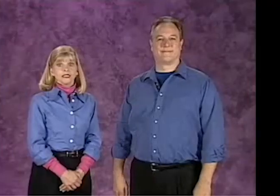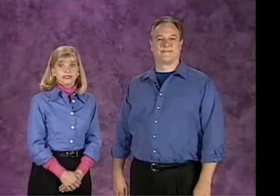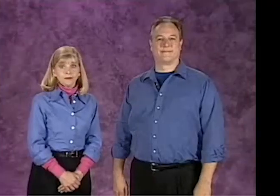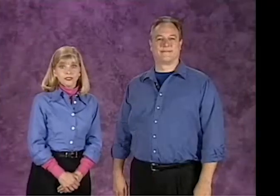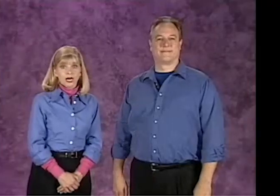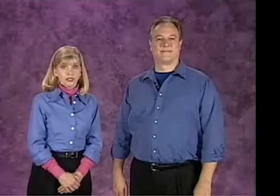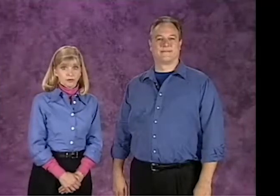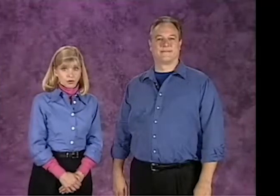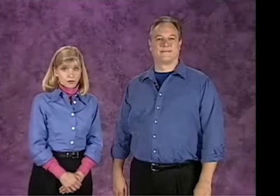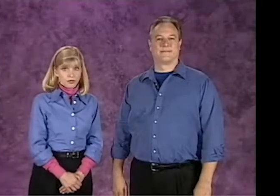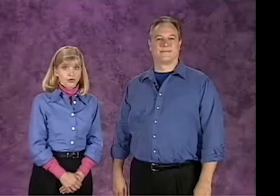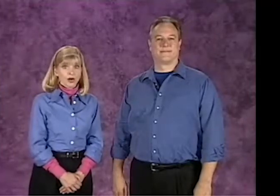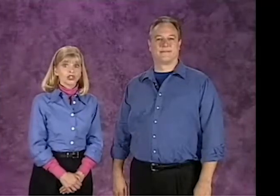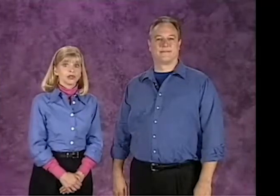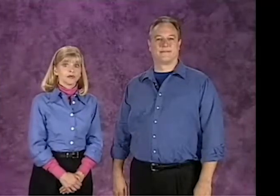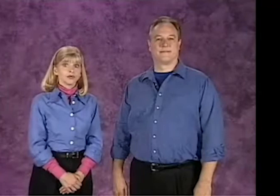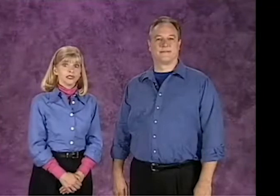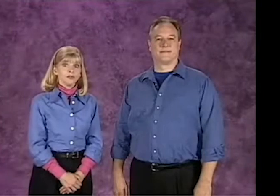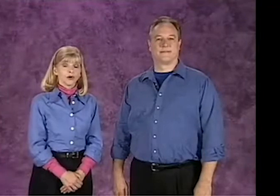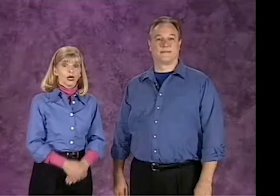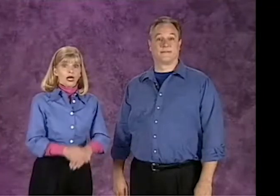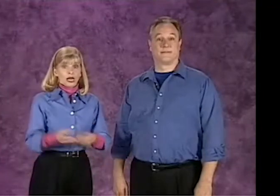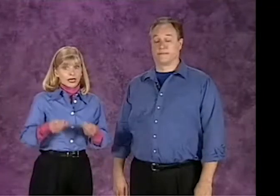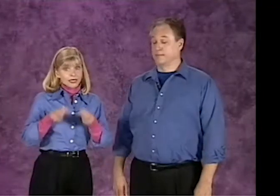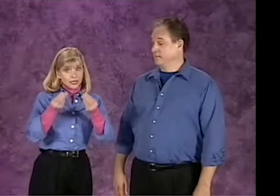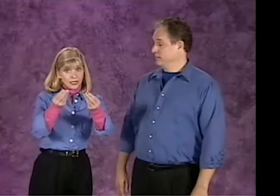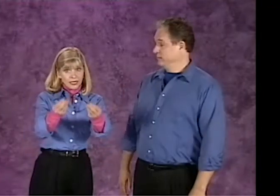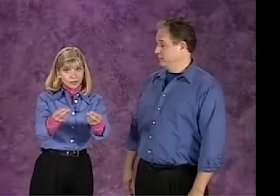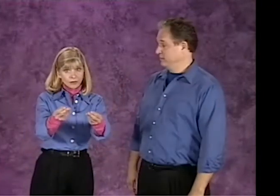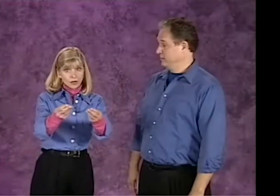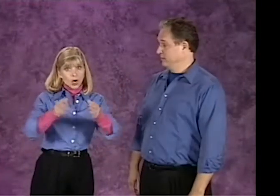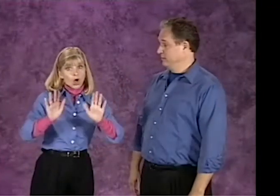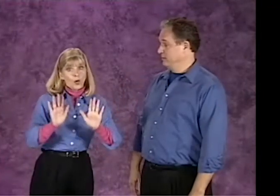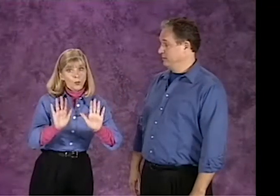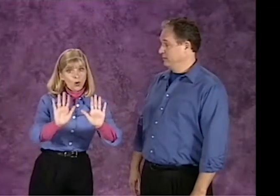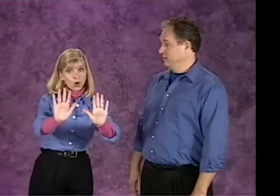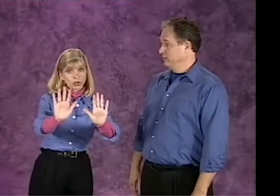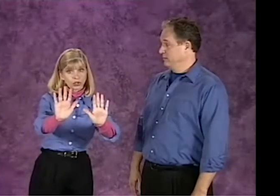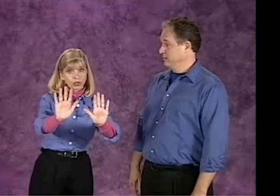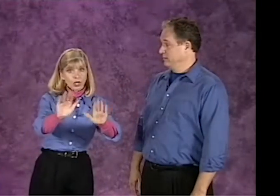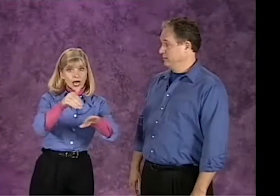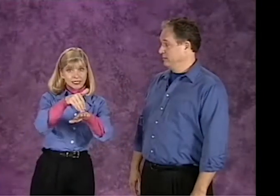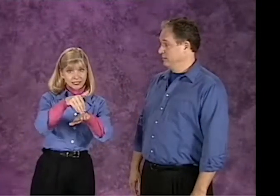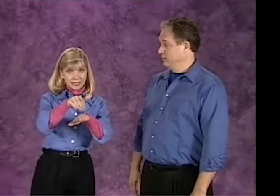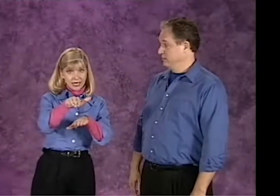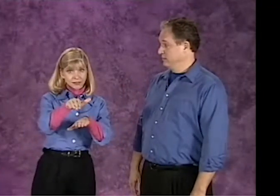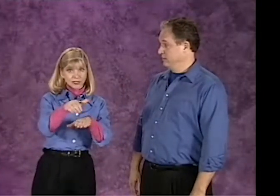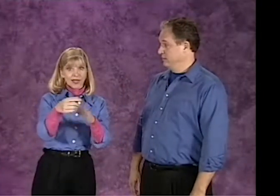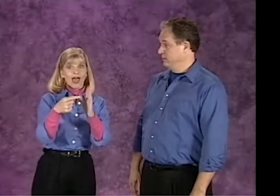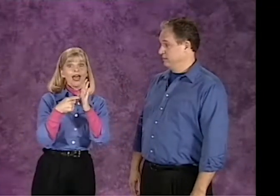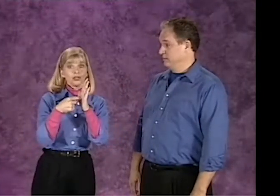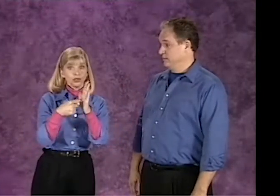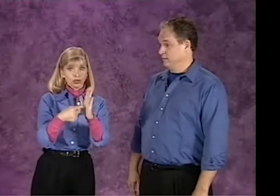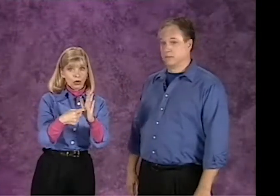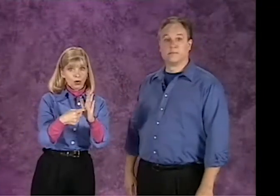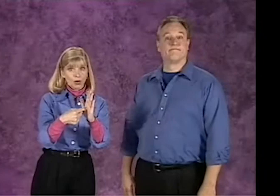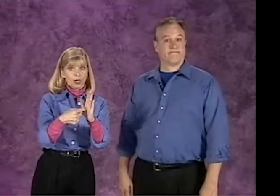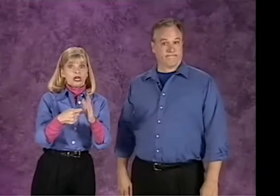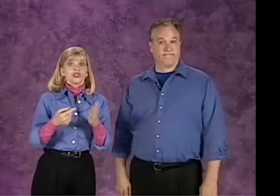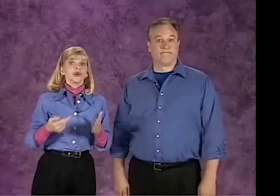Some signs move in the direction of the receiver, like give, push, send, and show. So if